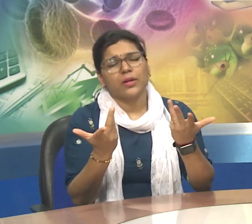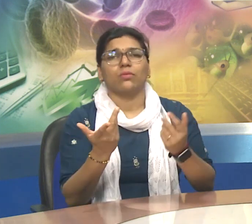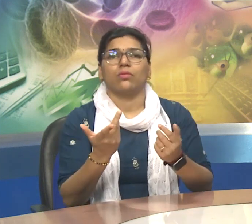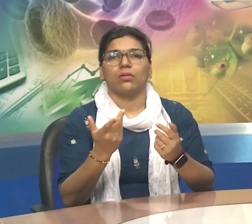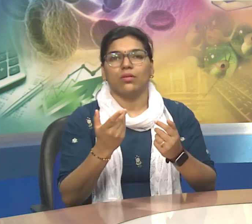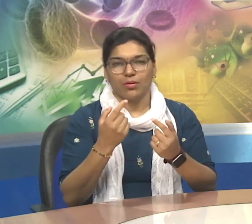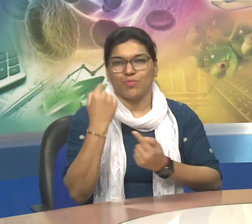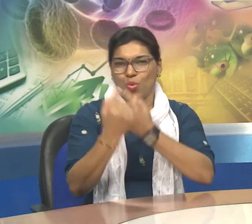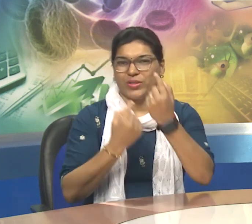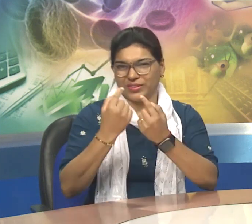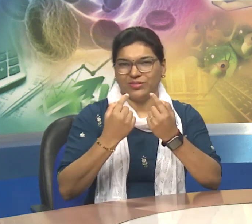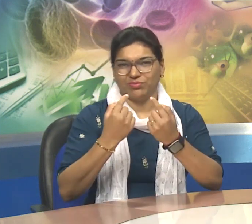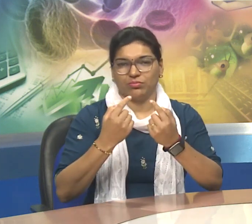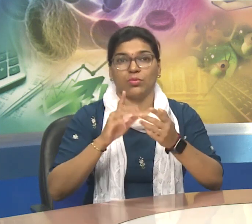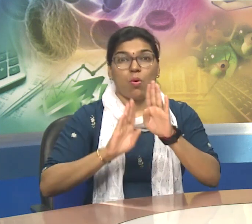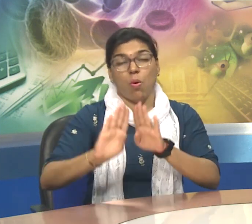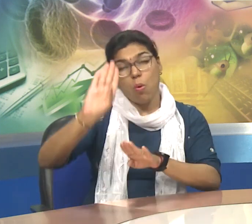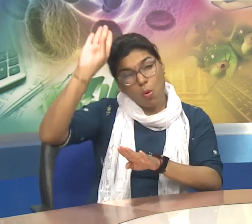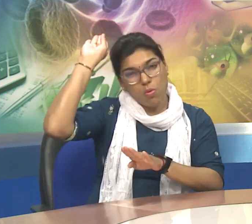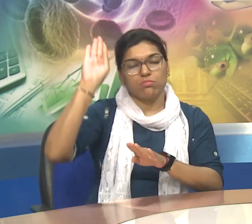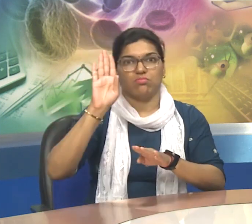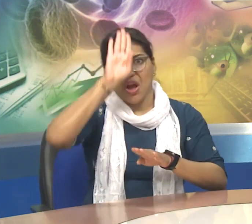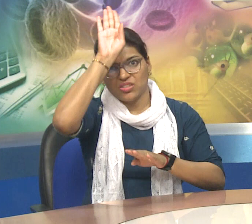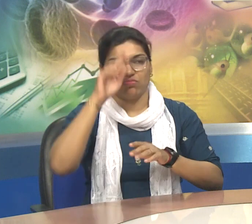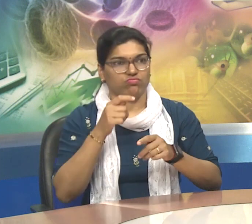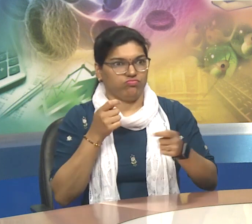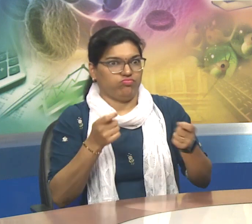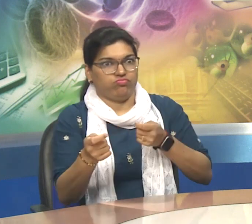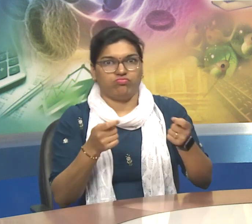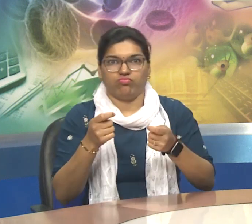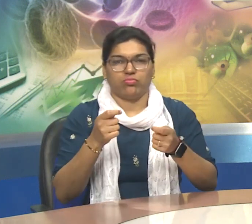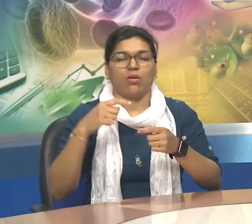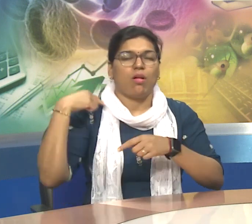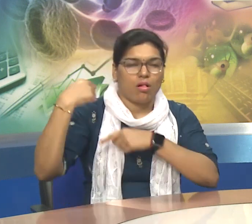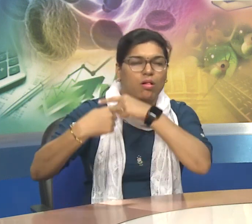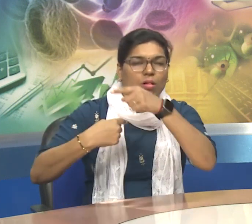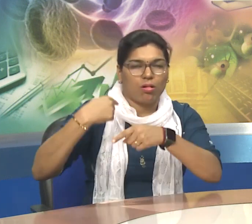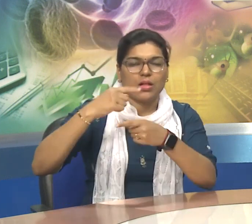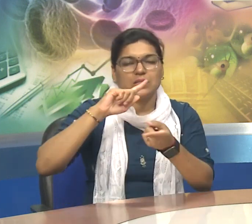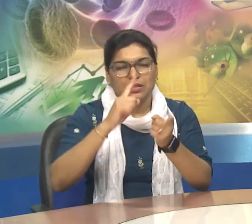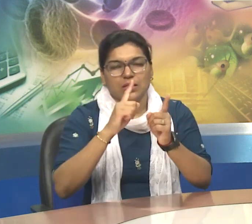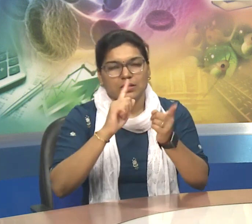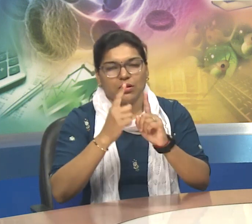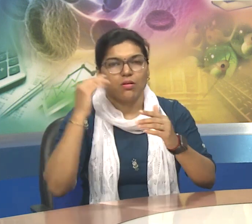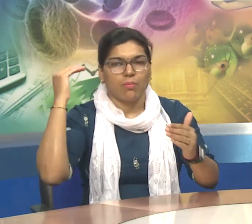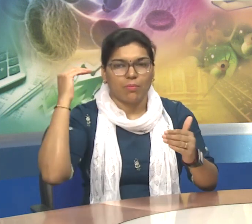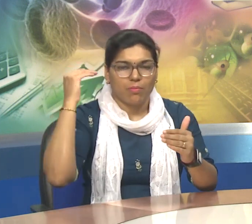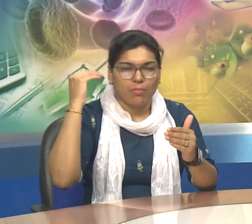which gets lessened. For example, there was a time when there was a